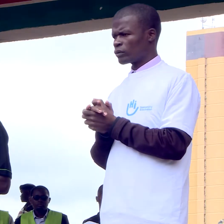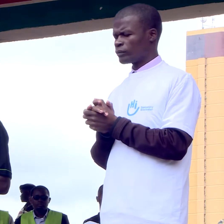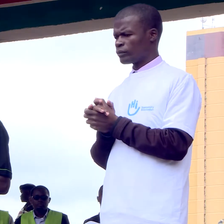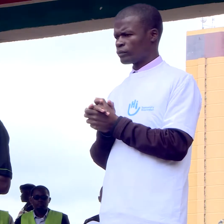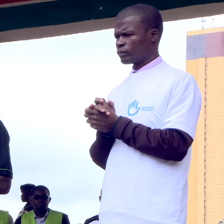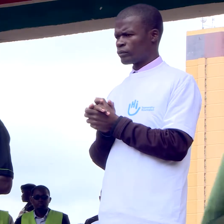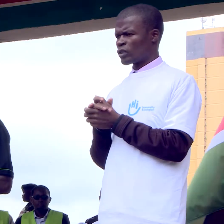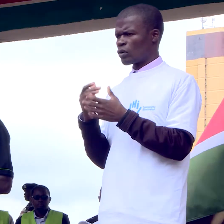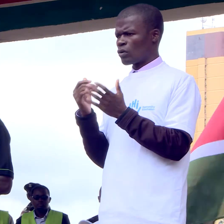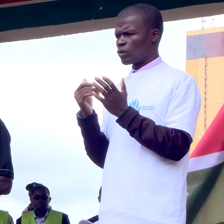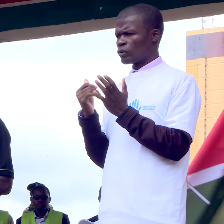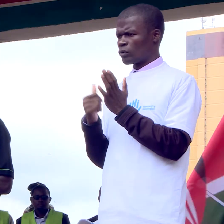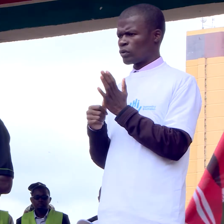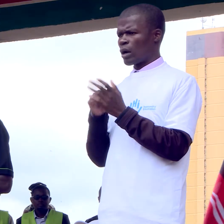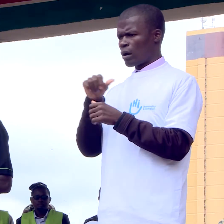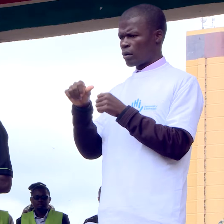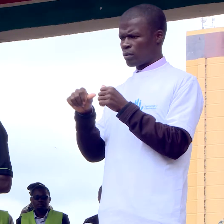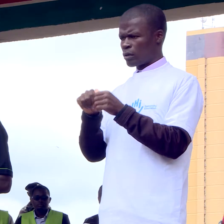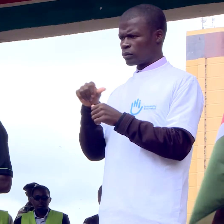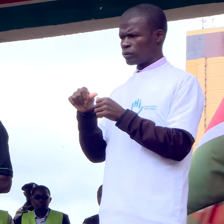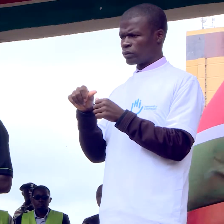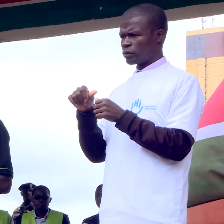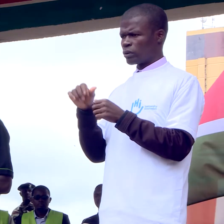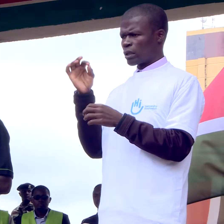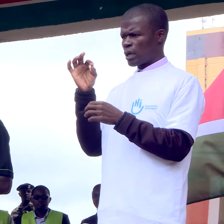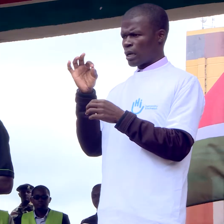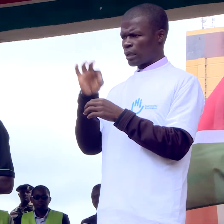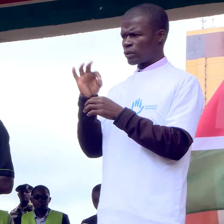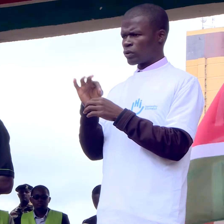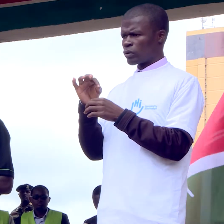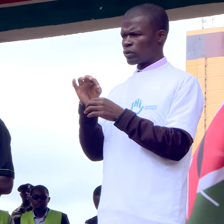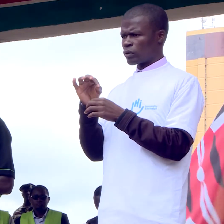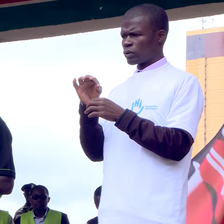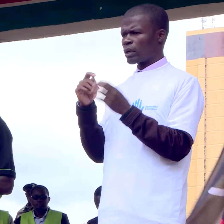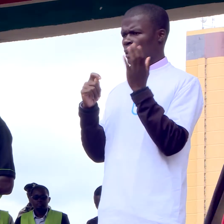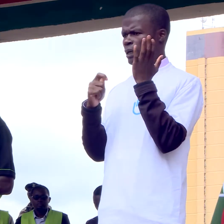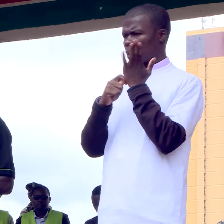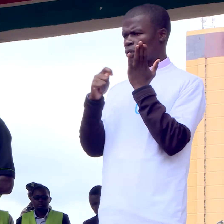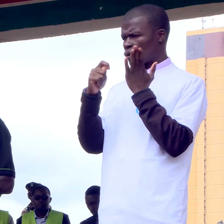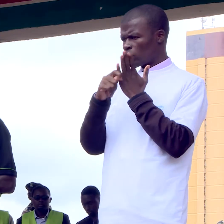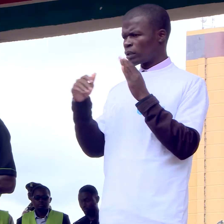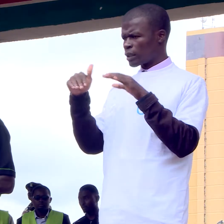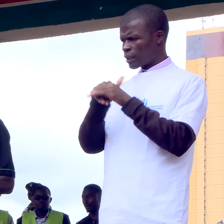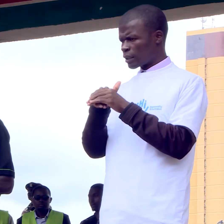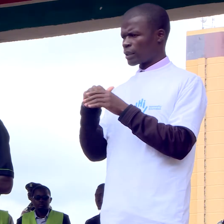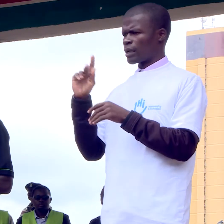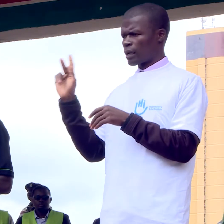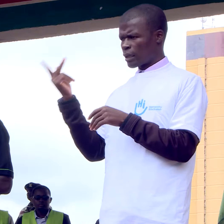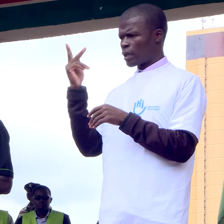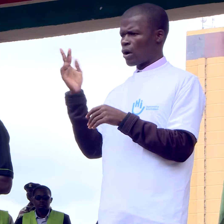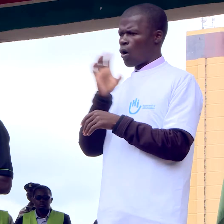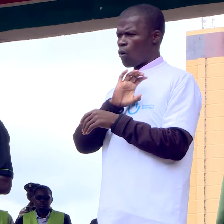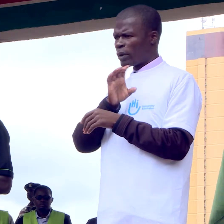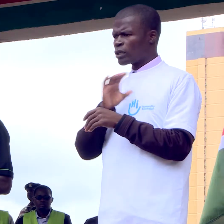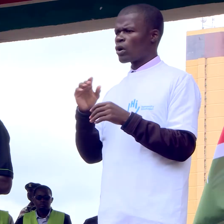issue around election technology in Kenya. Ladies and gentlemen, the Commission is alive to